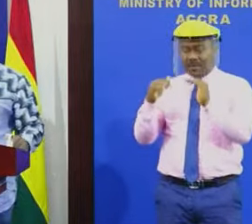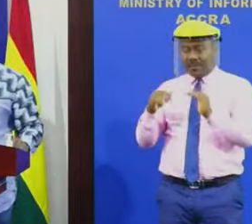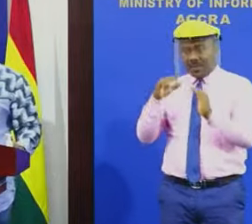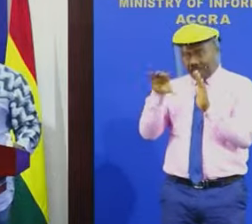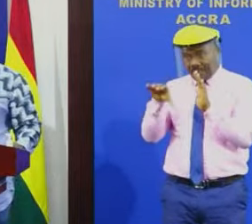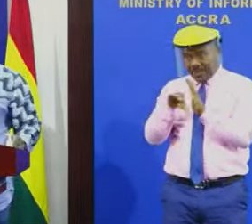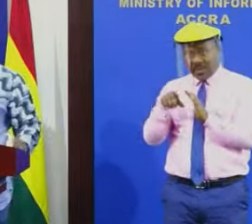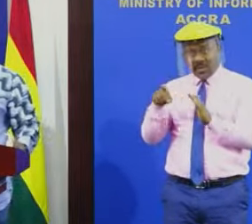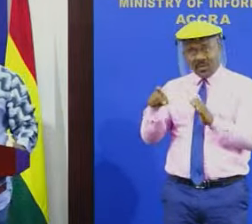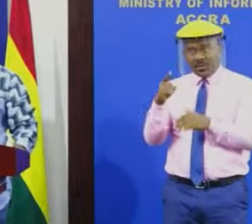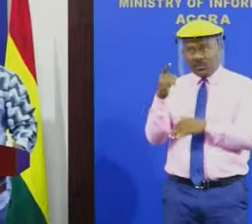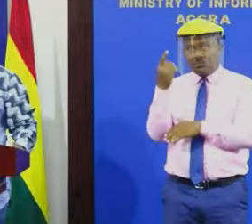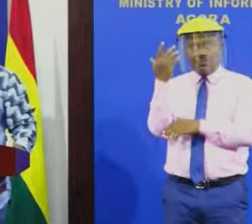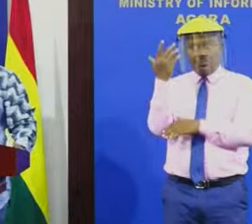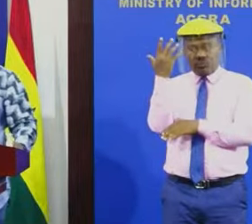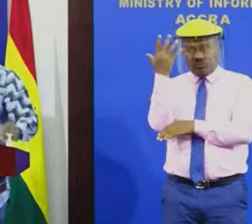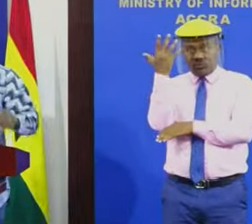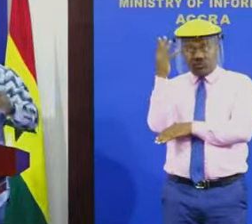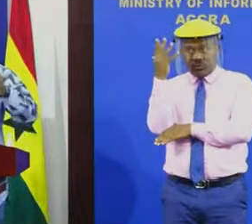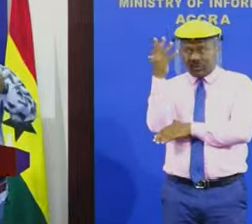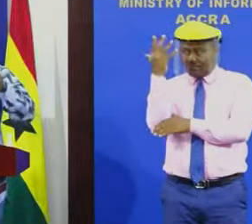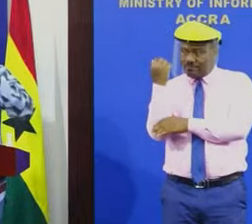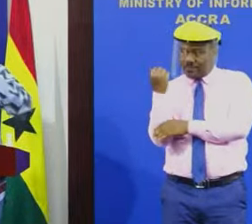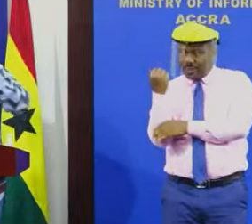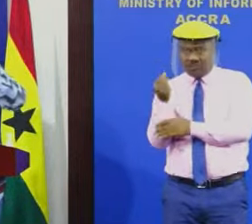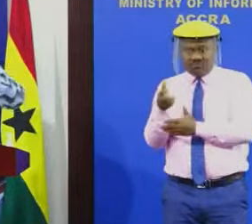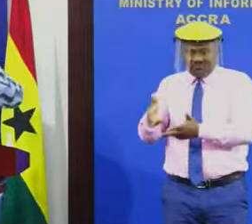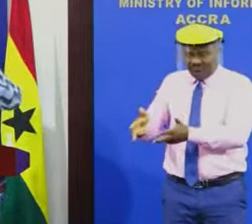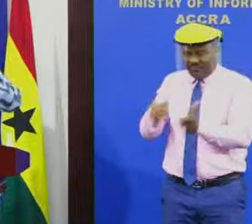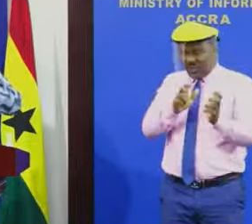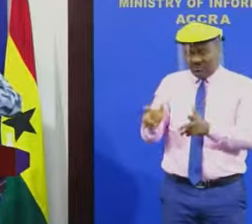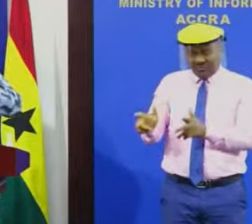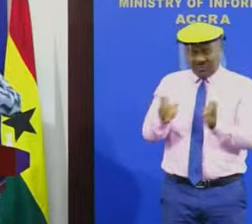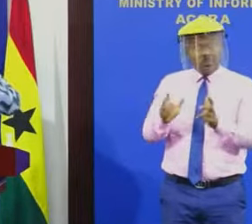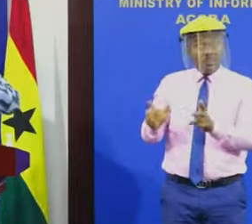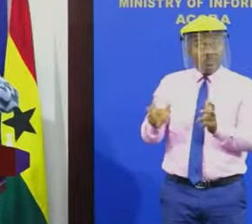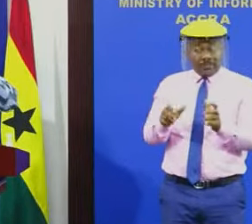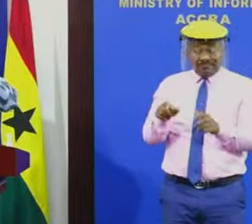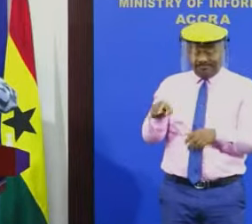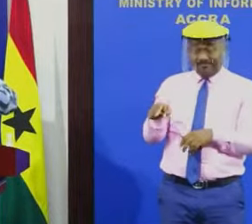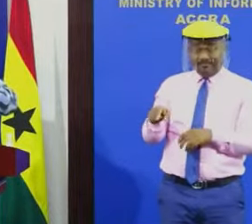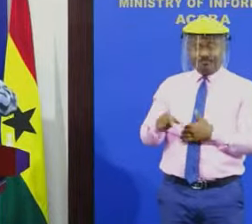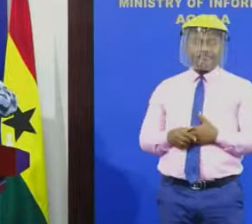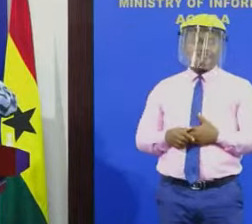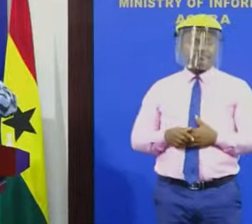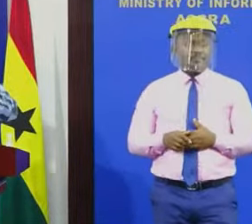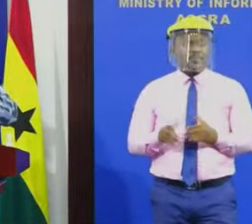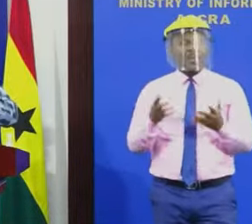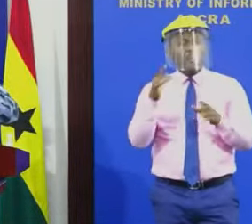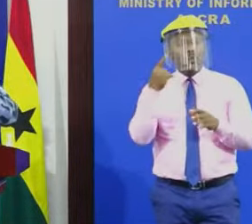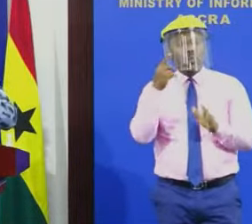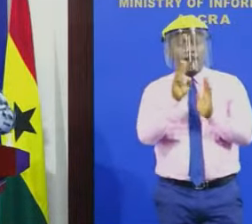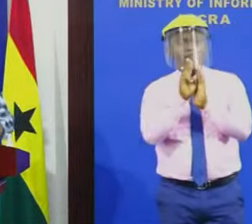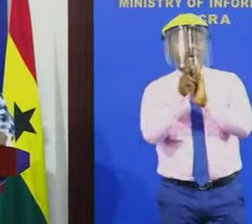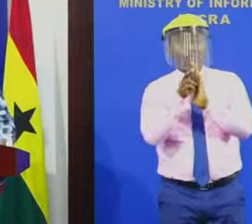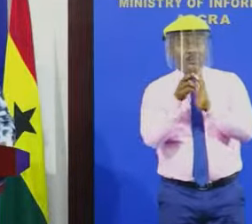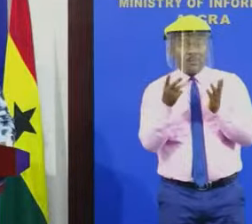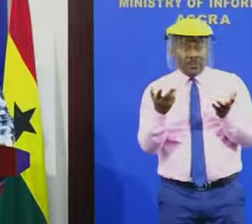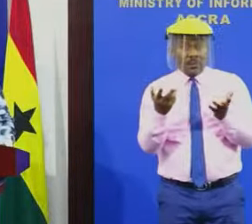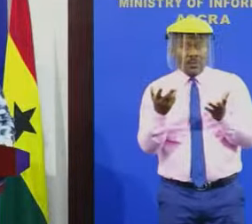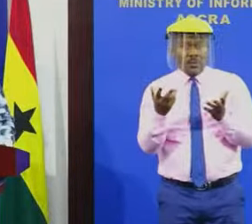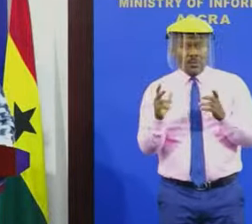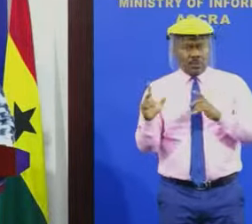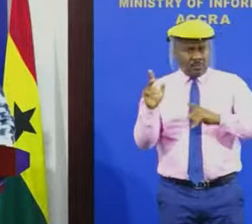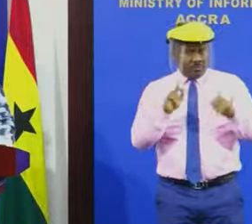of the exercise. At the end of the day, we'll be showing you a video that shows the appreciation